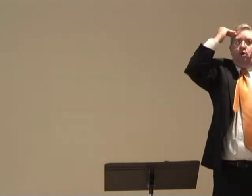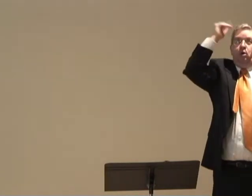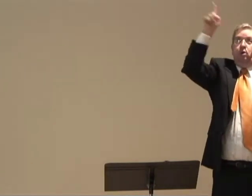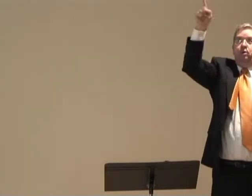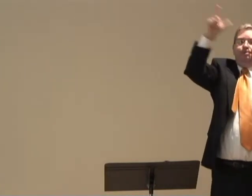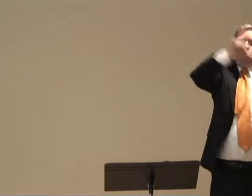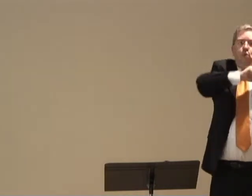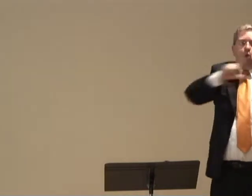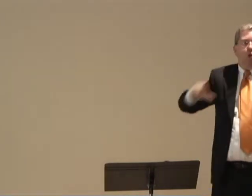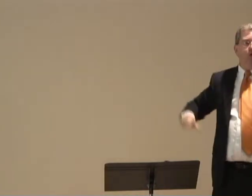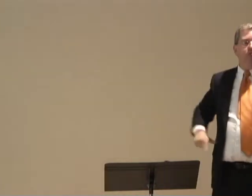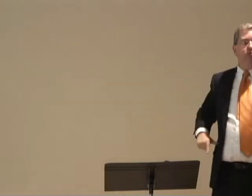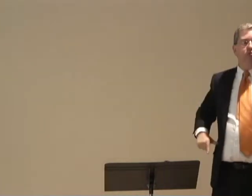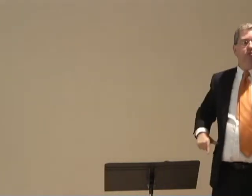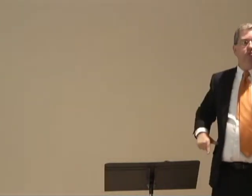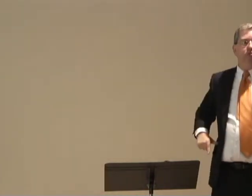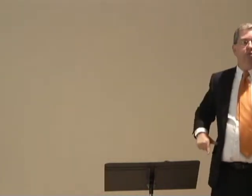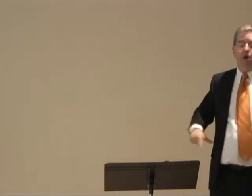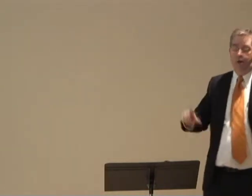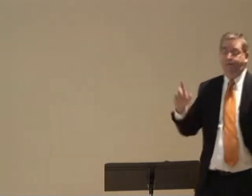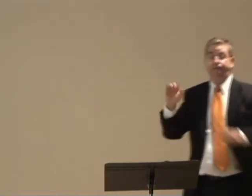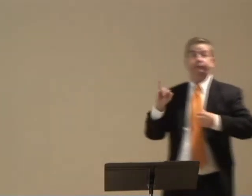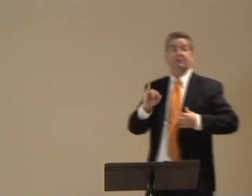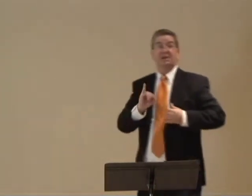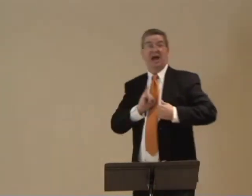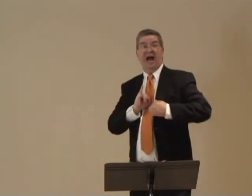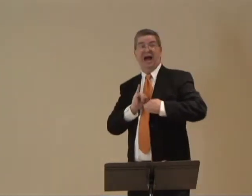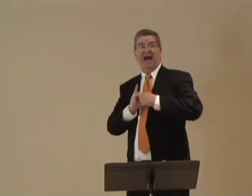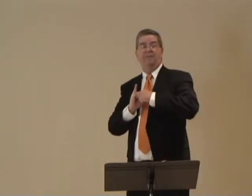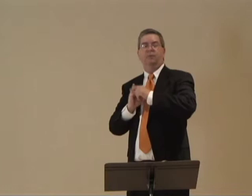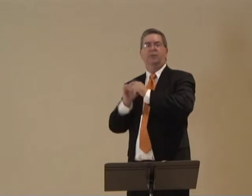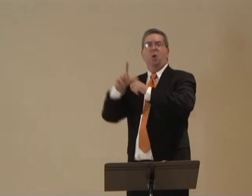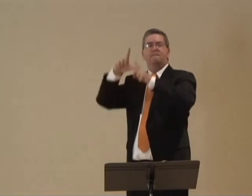It says, and the Egyptians shall know that I